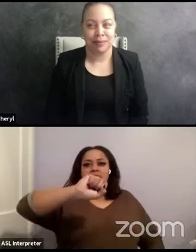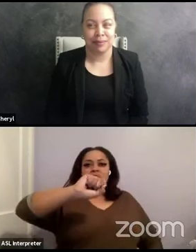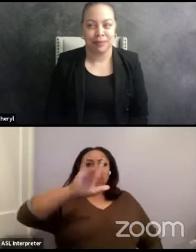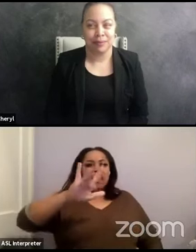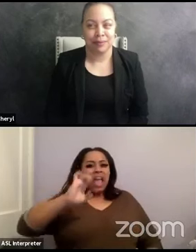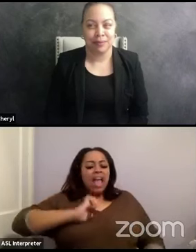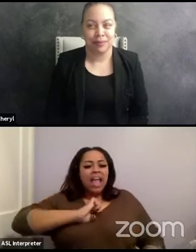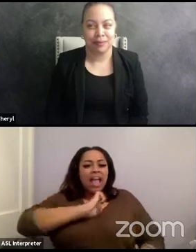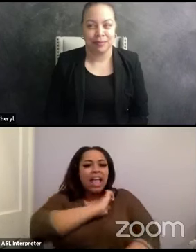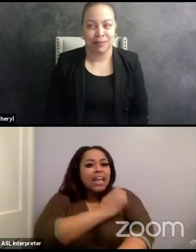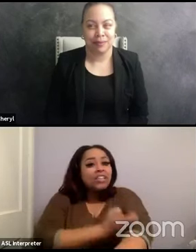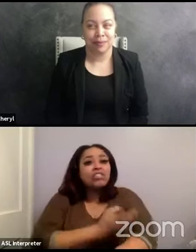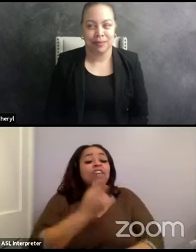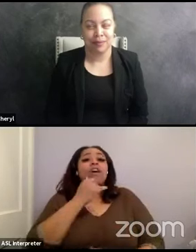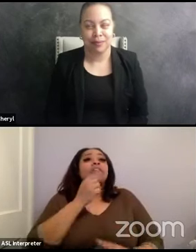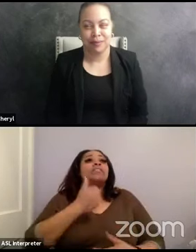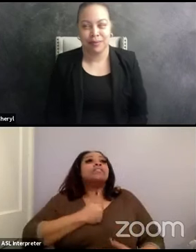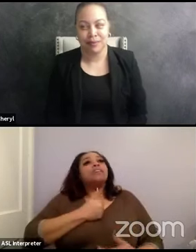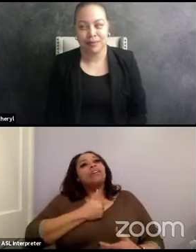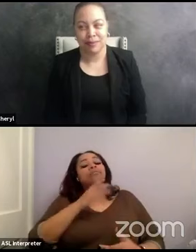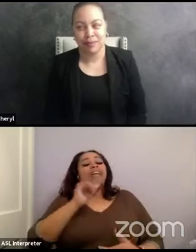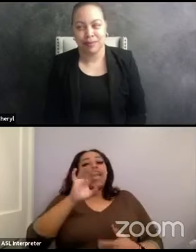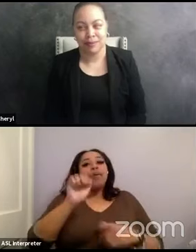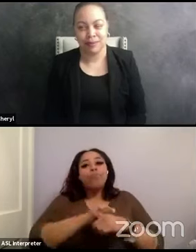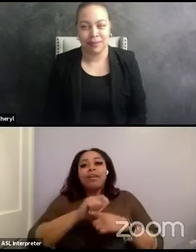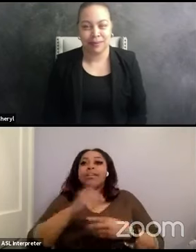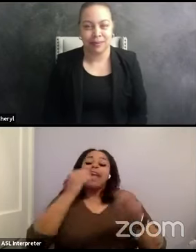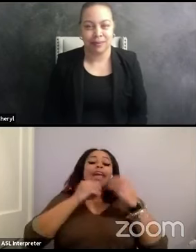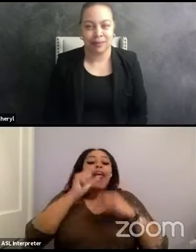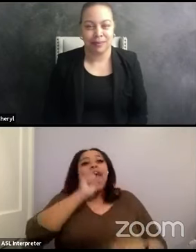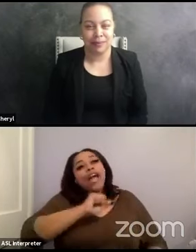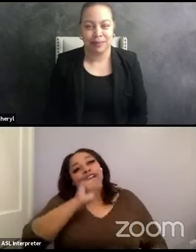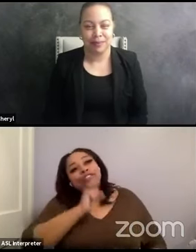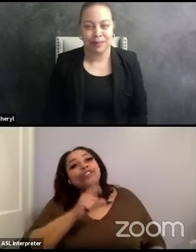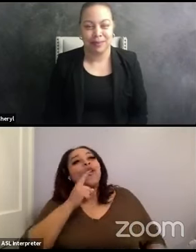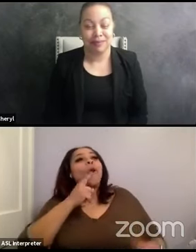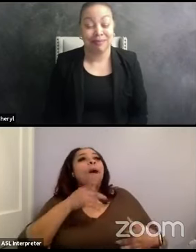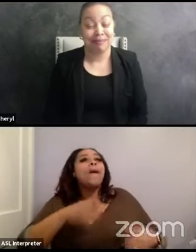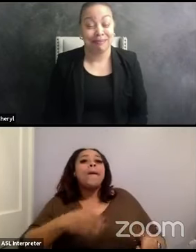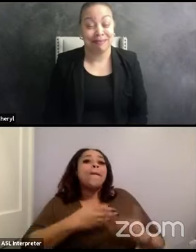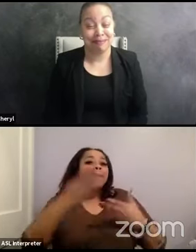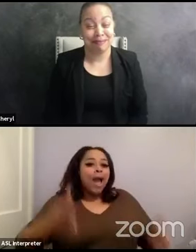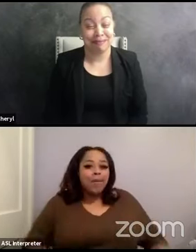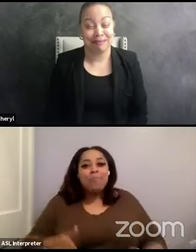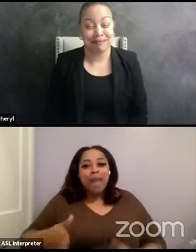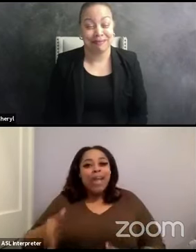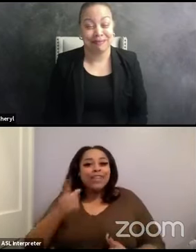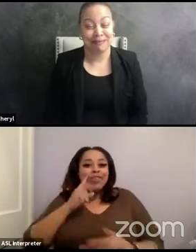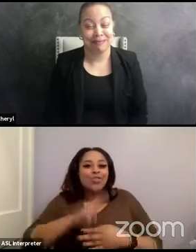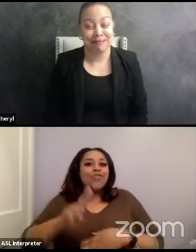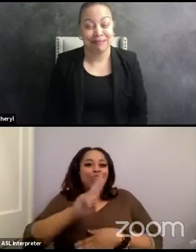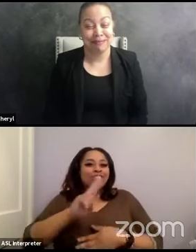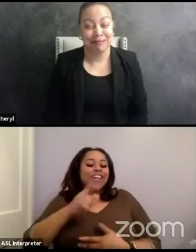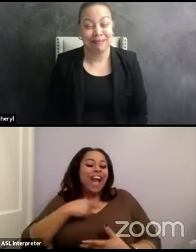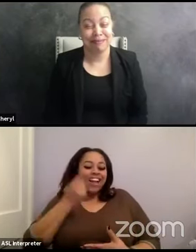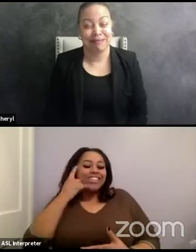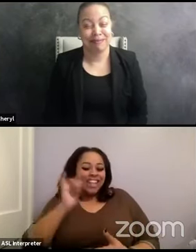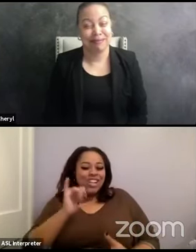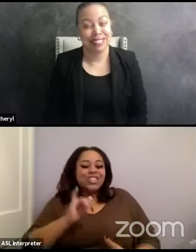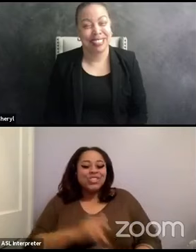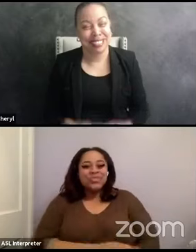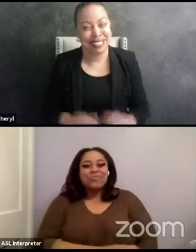don't have a self care practice other than eating ice cream and buying pants from Universal Standard, I can understand that as well, sis.